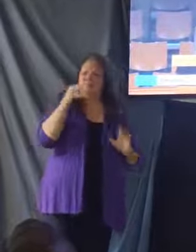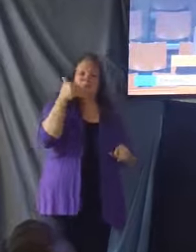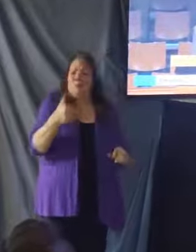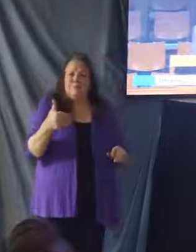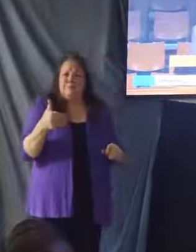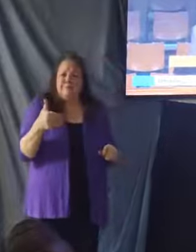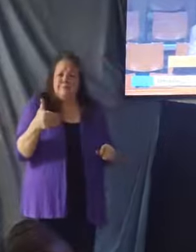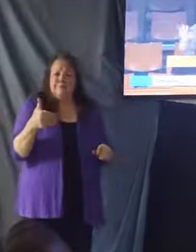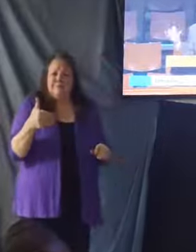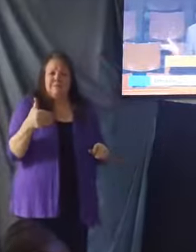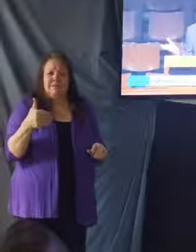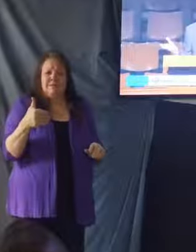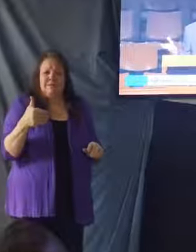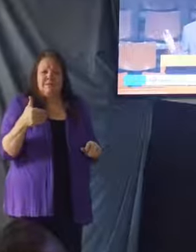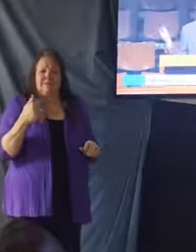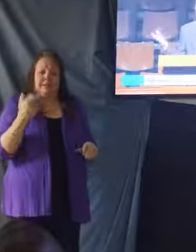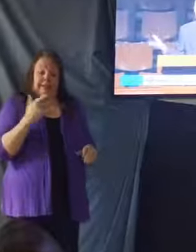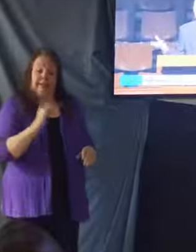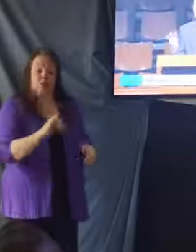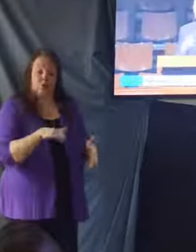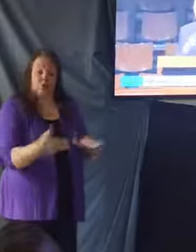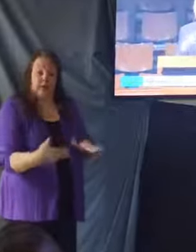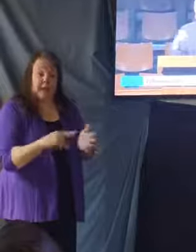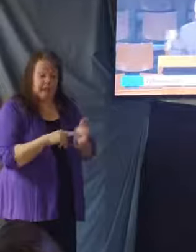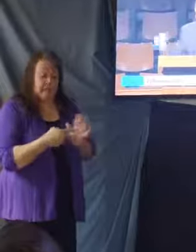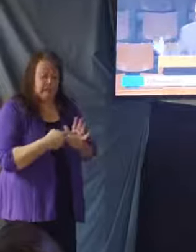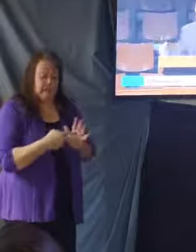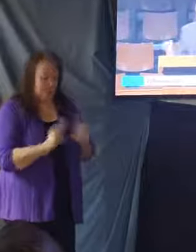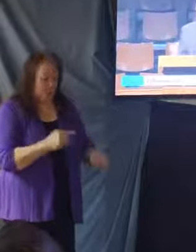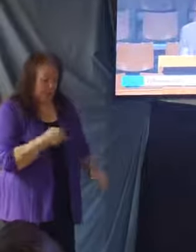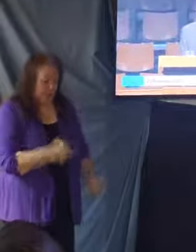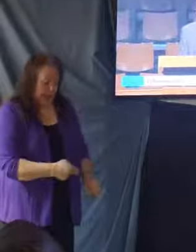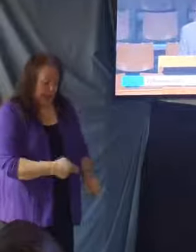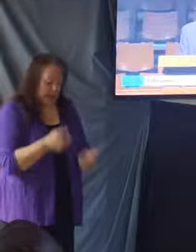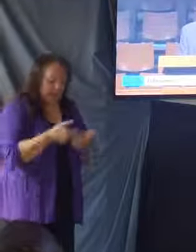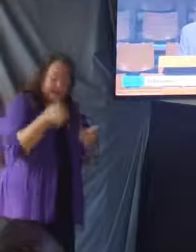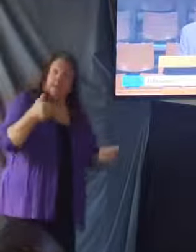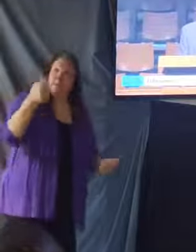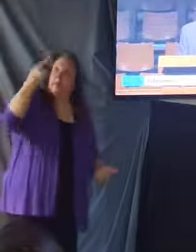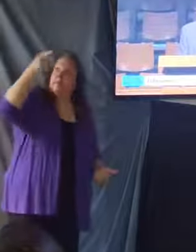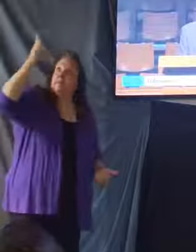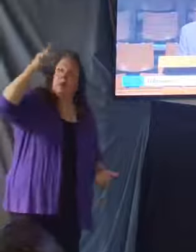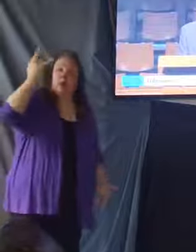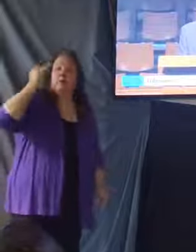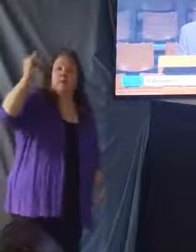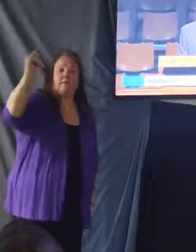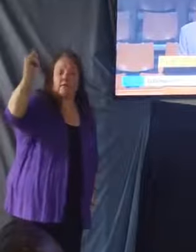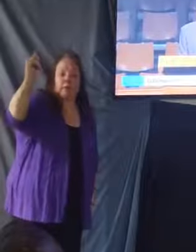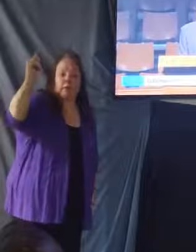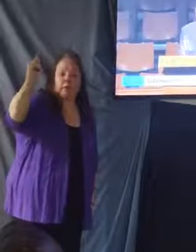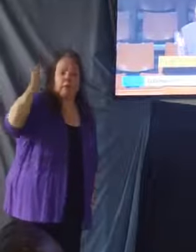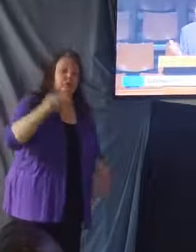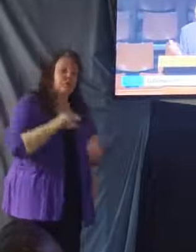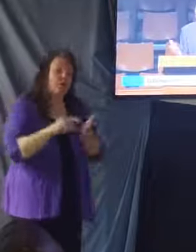good. Eternal death is being sentenced to hell, separated from God for eternity.